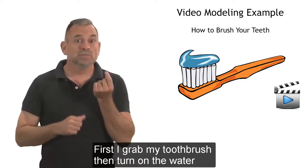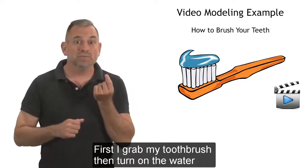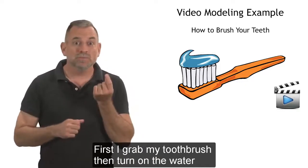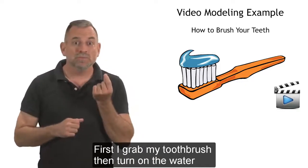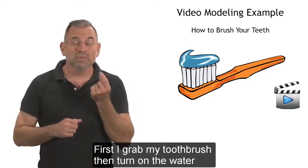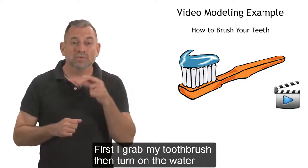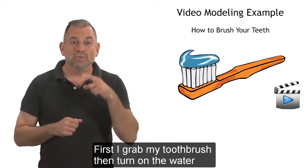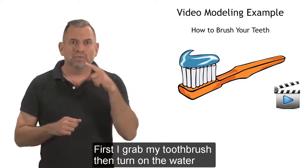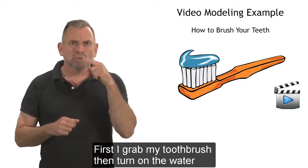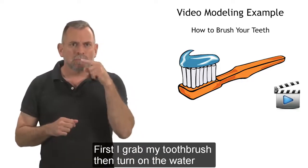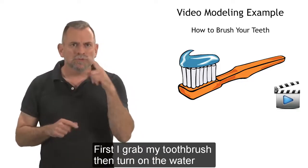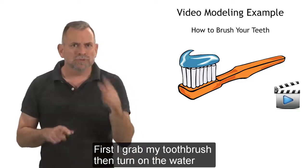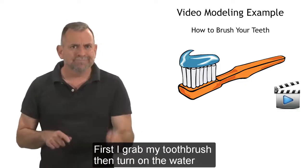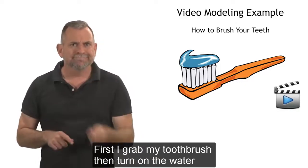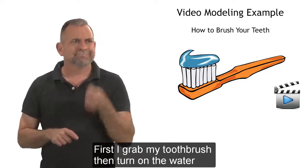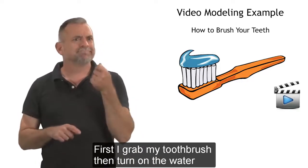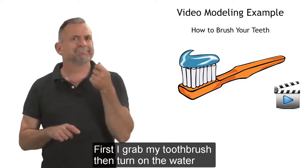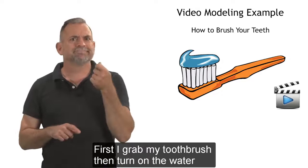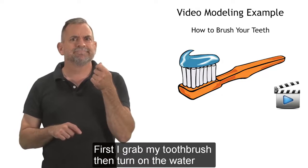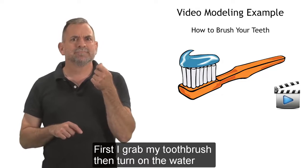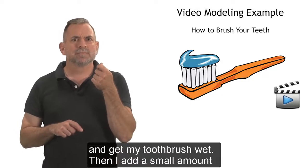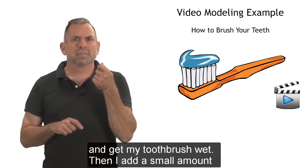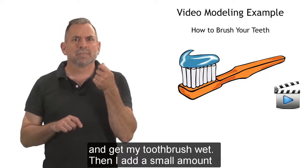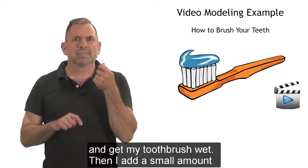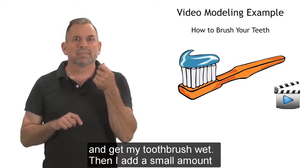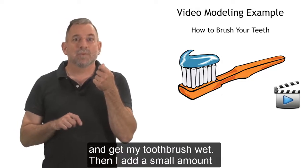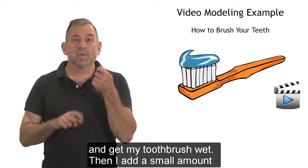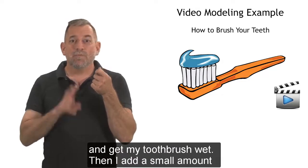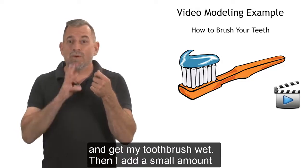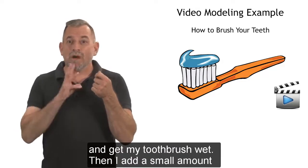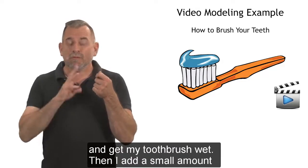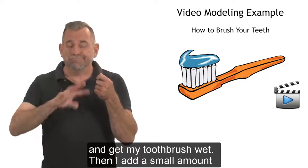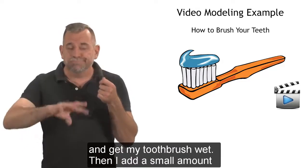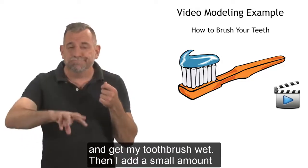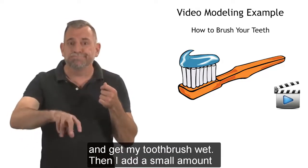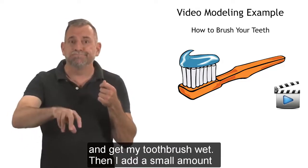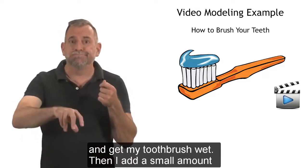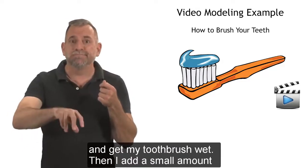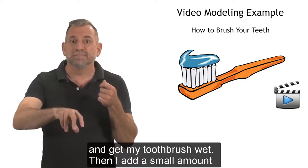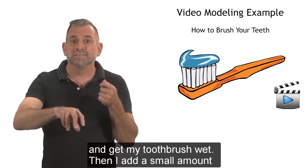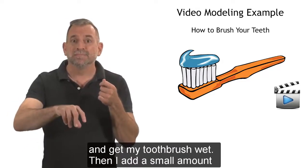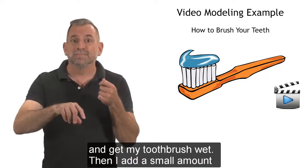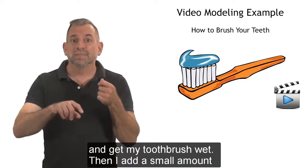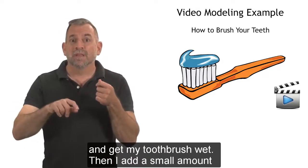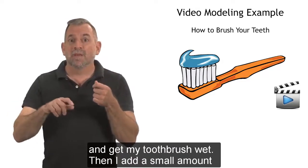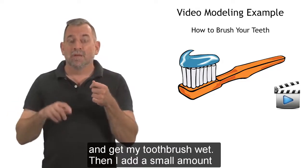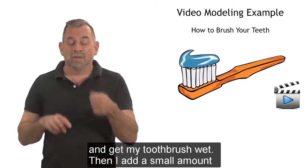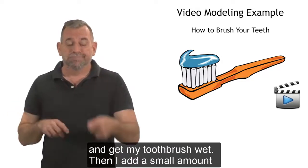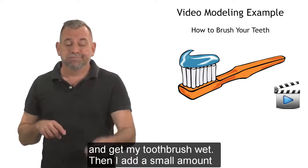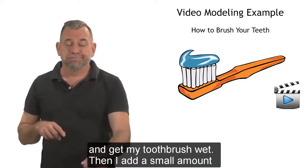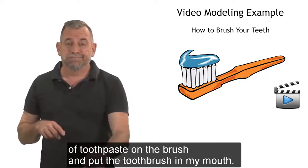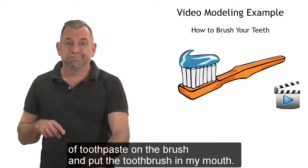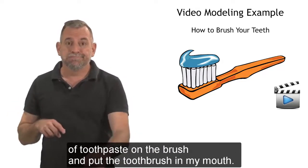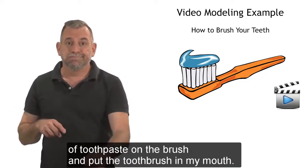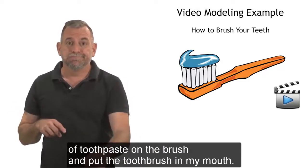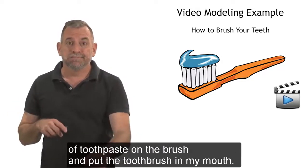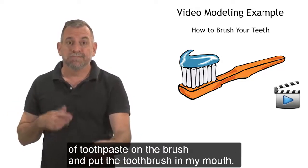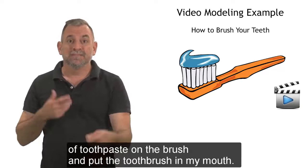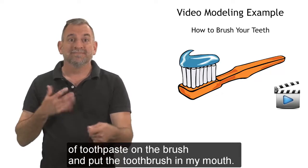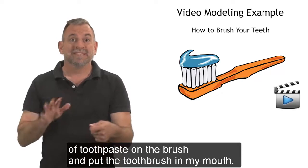then turn on the water and get my toothbrush wet. Then I add a small amount of toothpaste on the brush